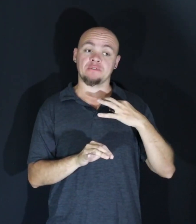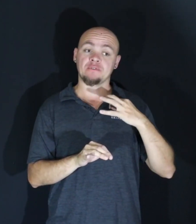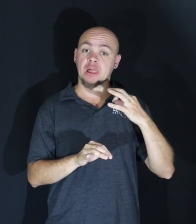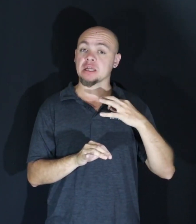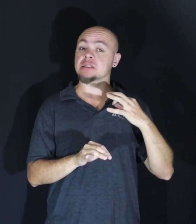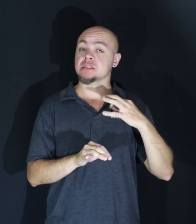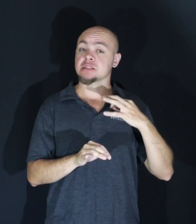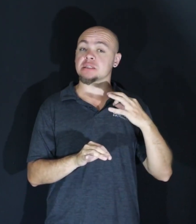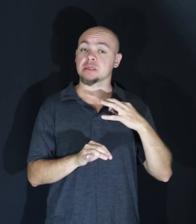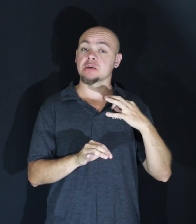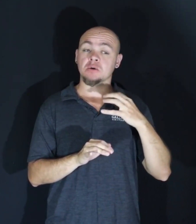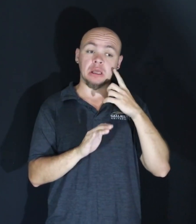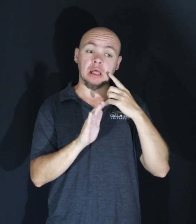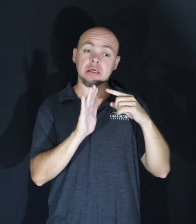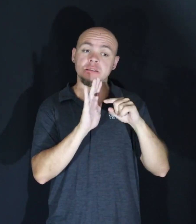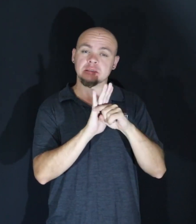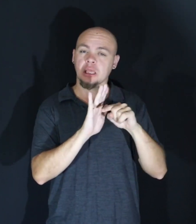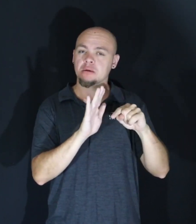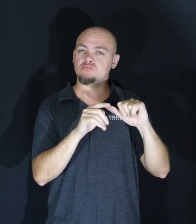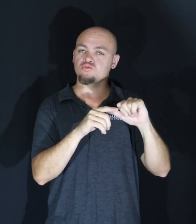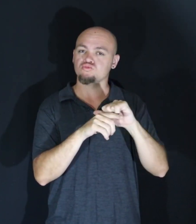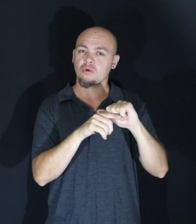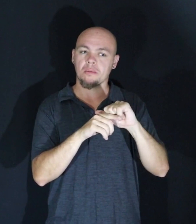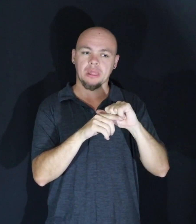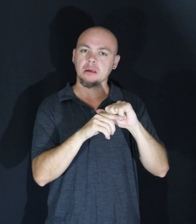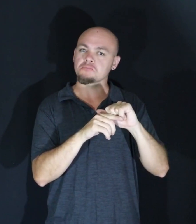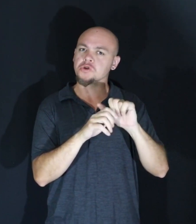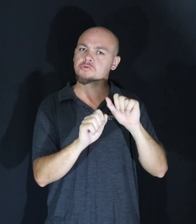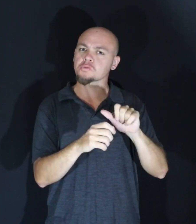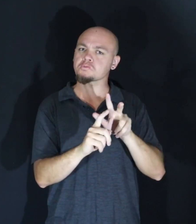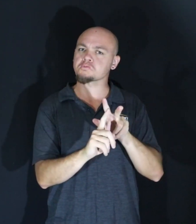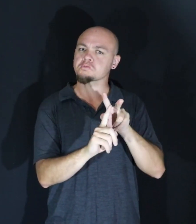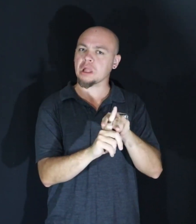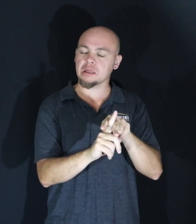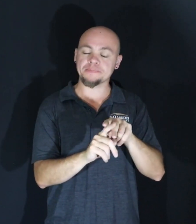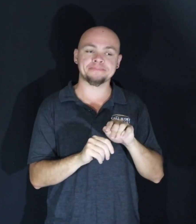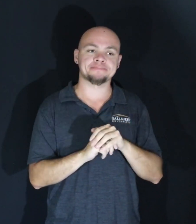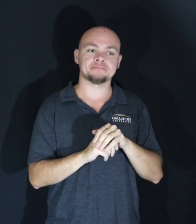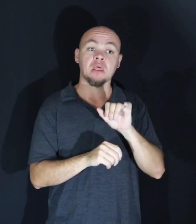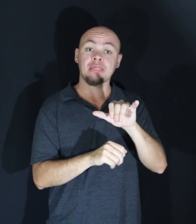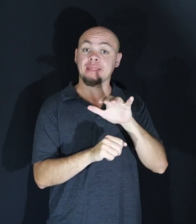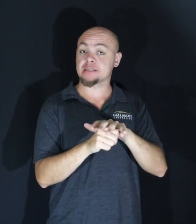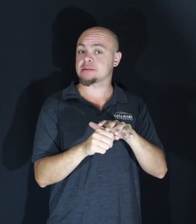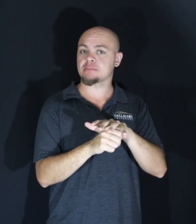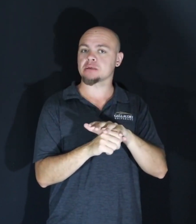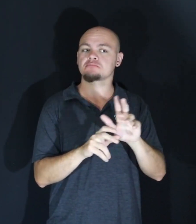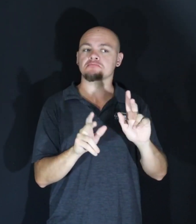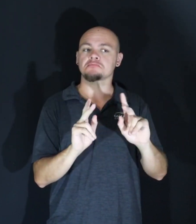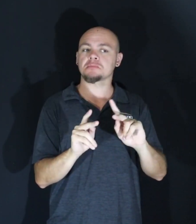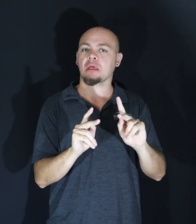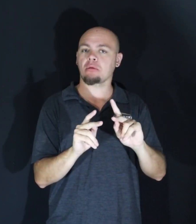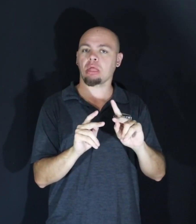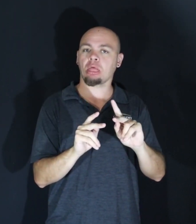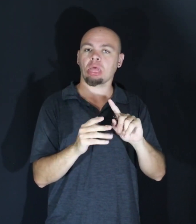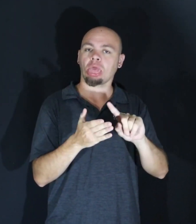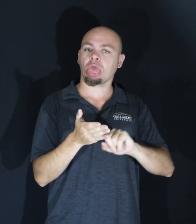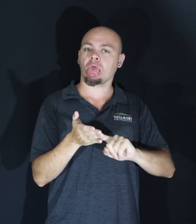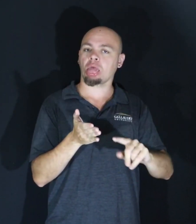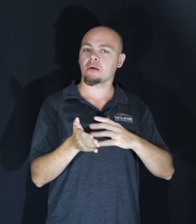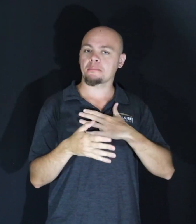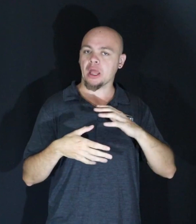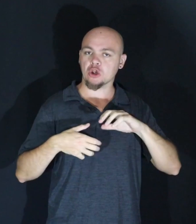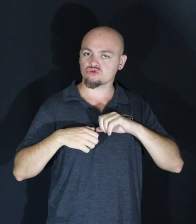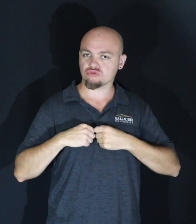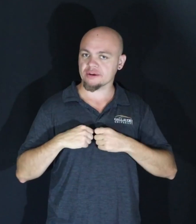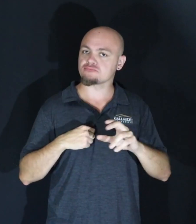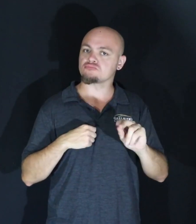us to places where we could solve practical problems too. In this space, nobody undermined or belittled my grief because